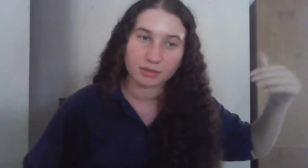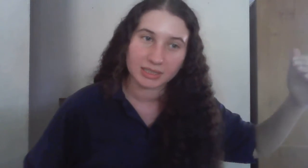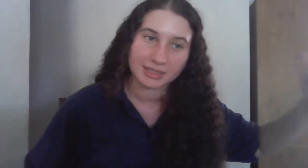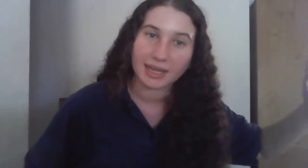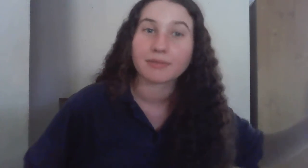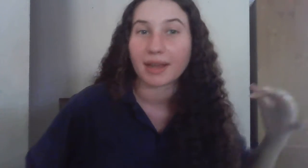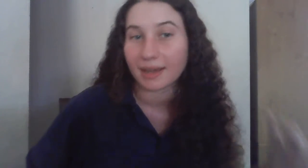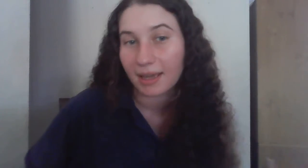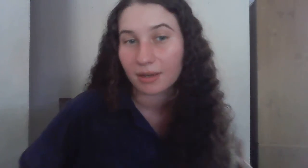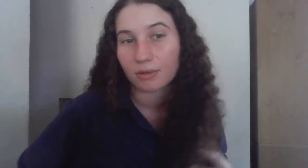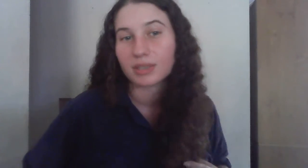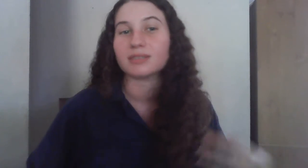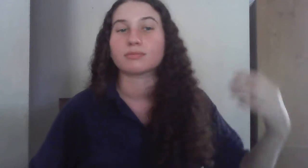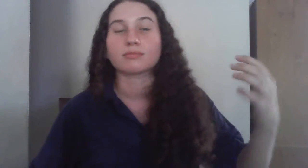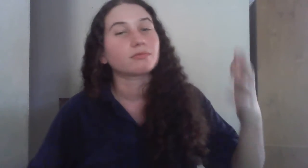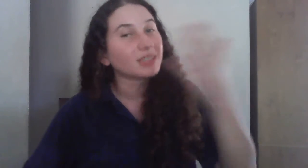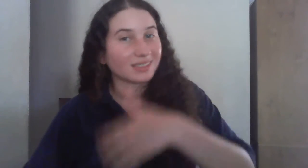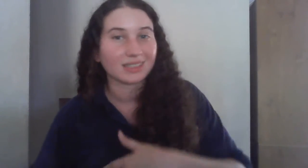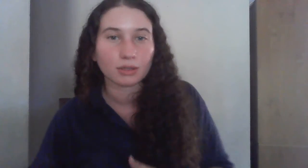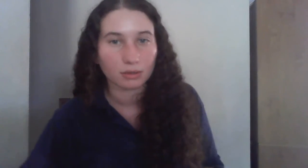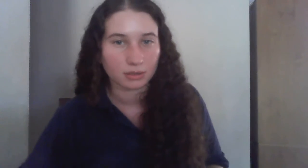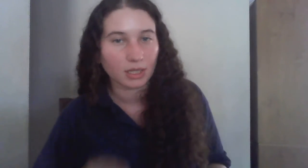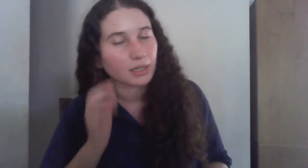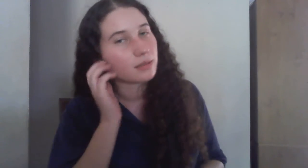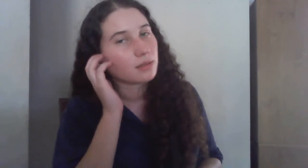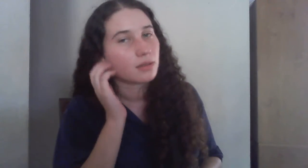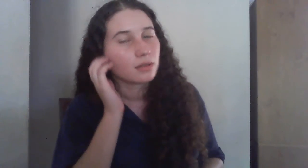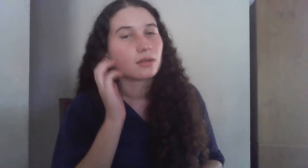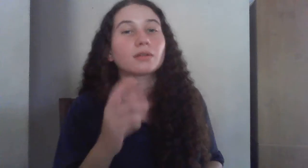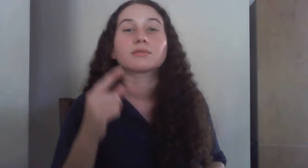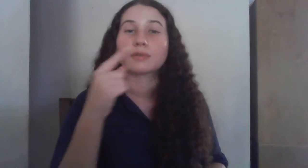learning sign right now, or recently he learned sign.